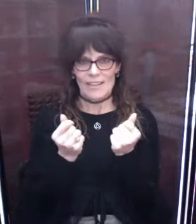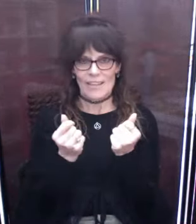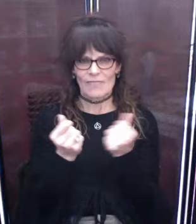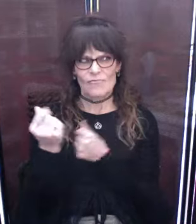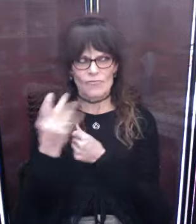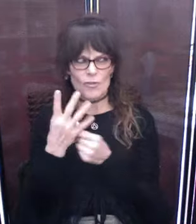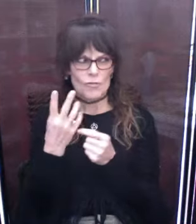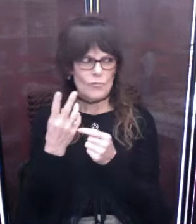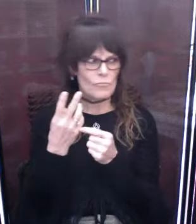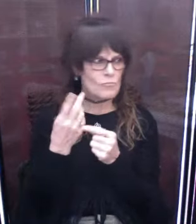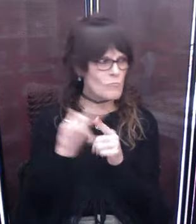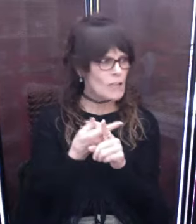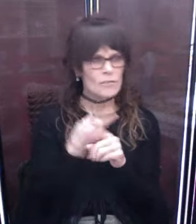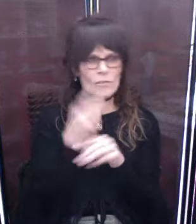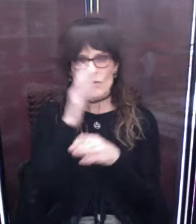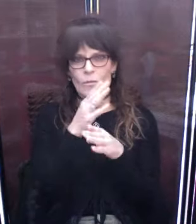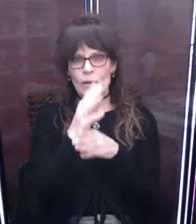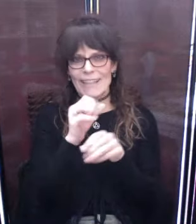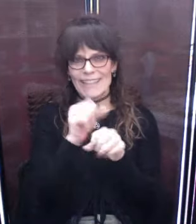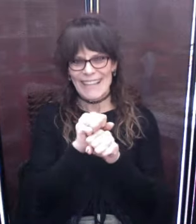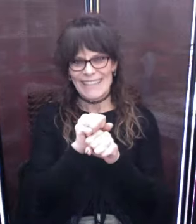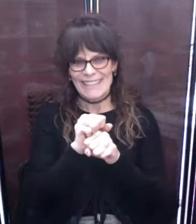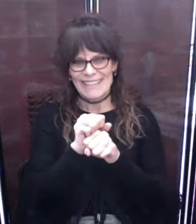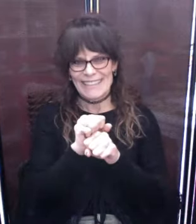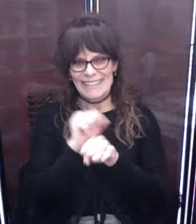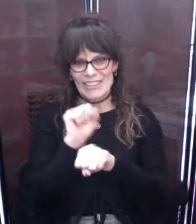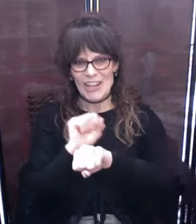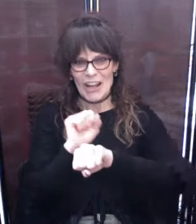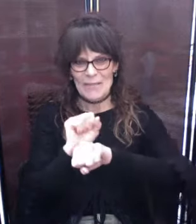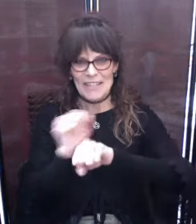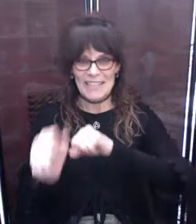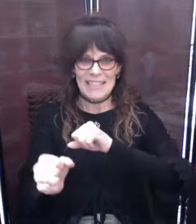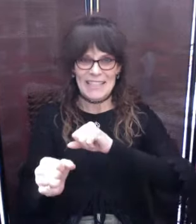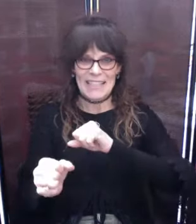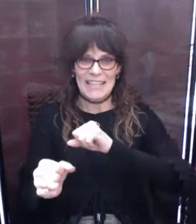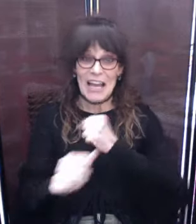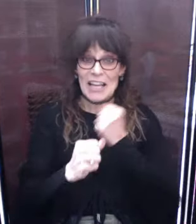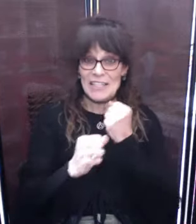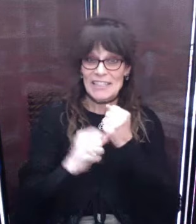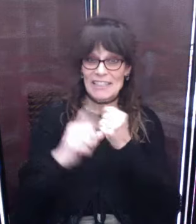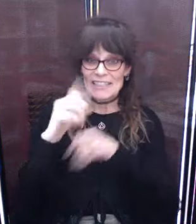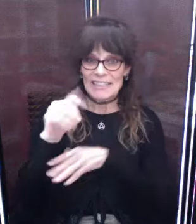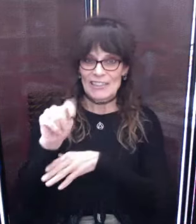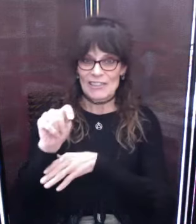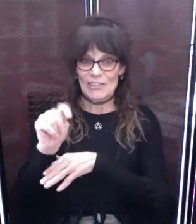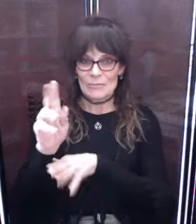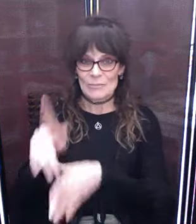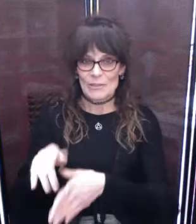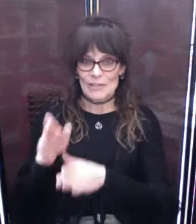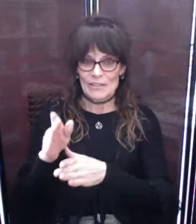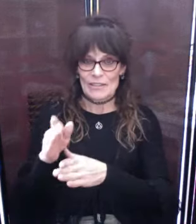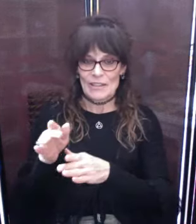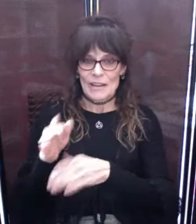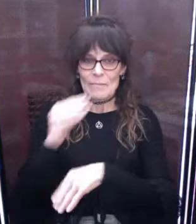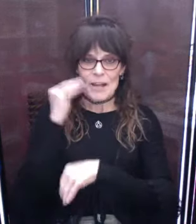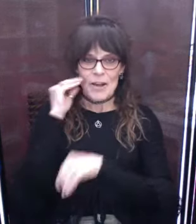sober, and I got a job as the assistant literature person for my home group, which I still suspect to this day they